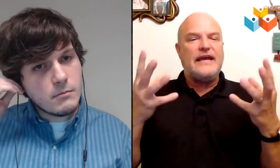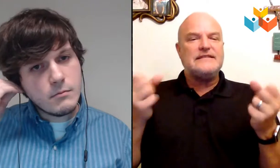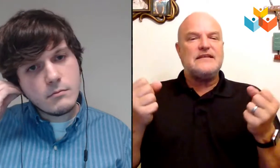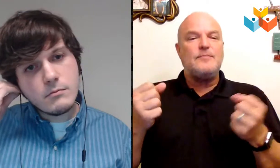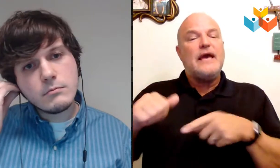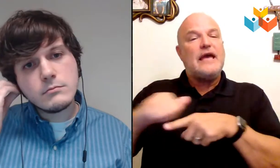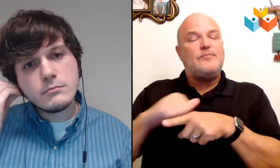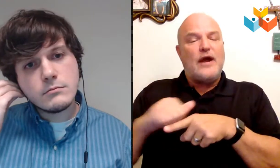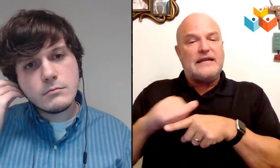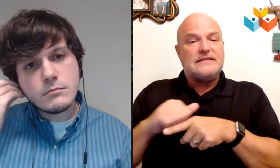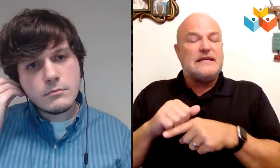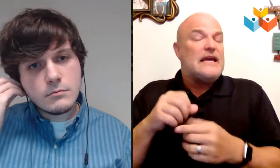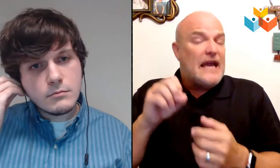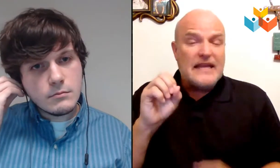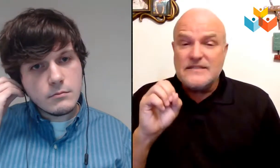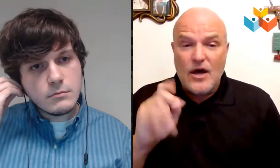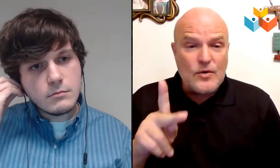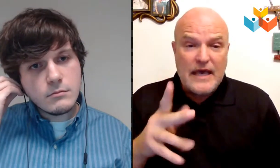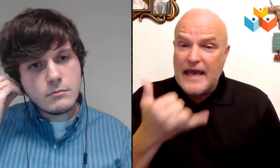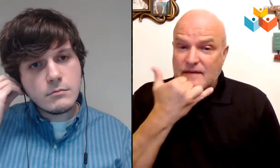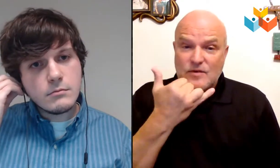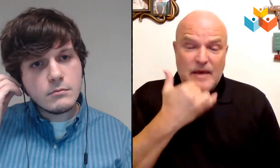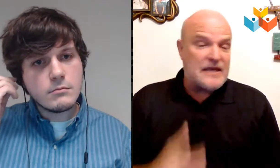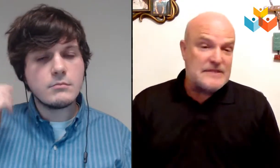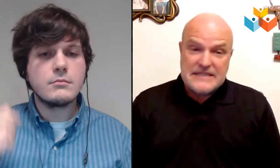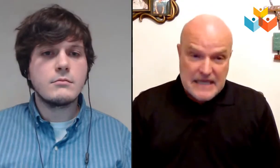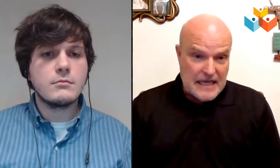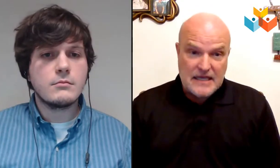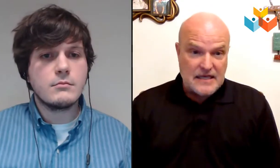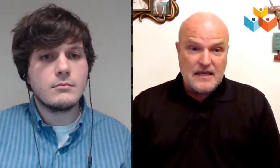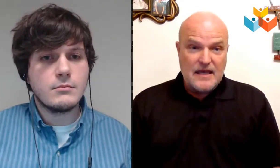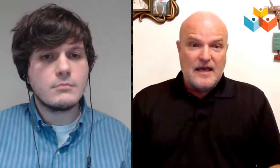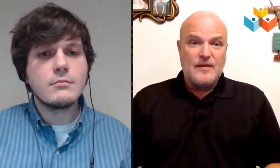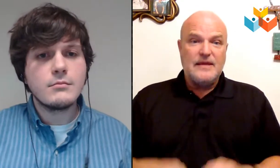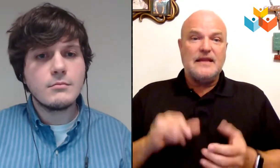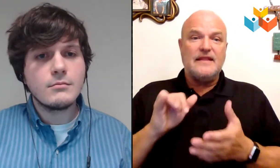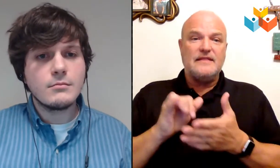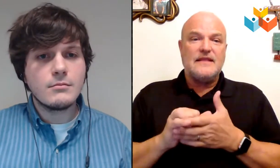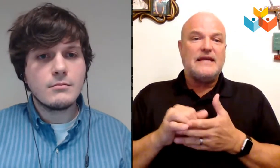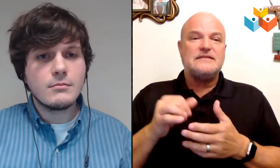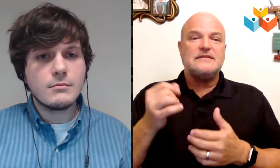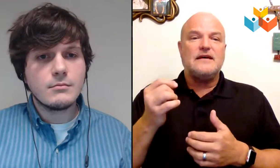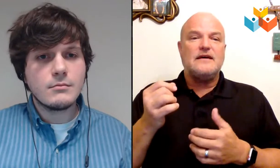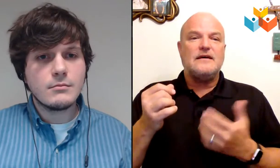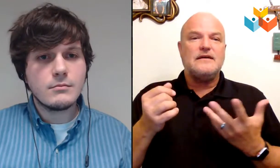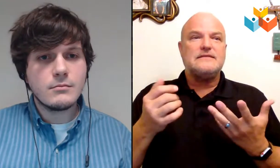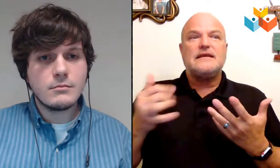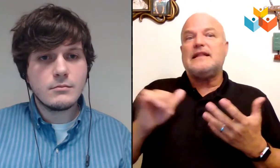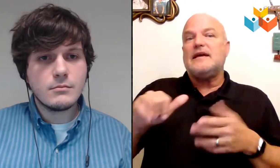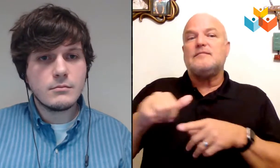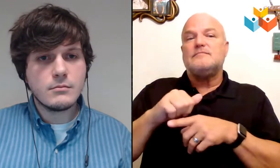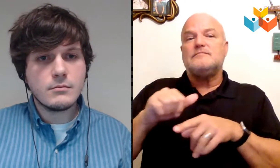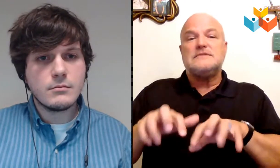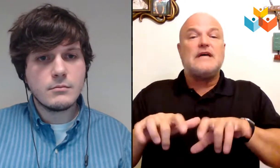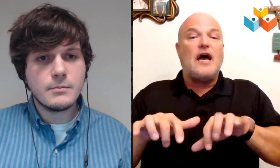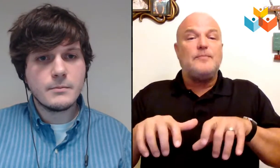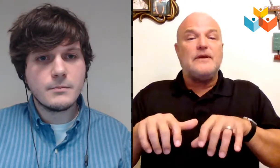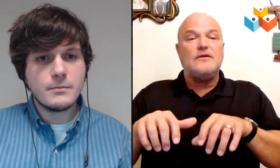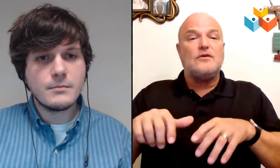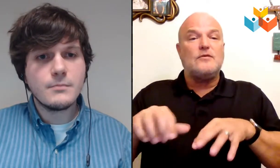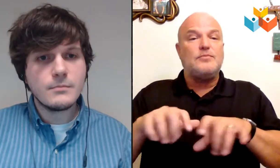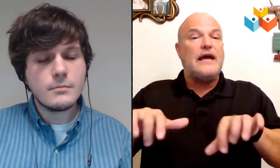getting your hands up and practicing, and it's okay if you make a mistake. That's it's kind of like